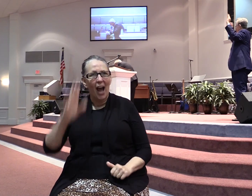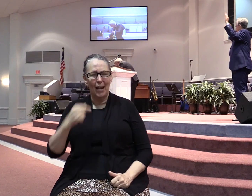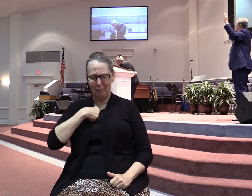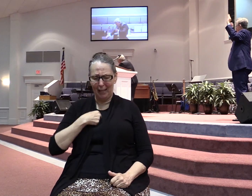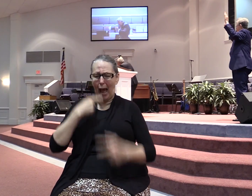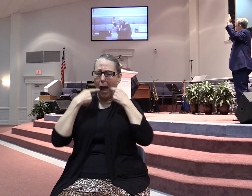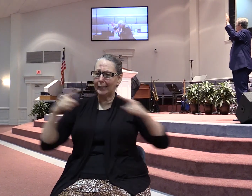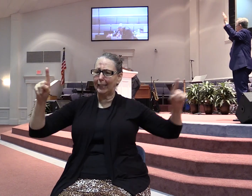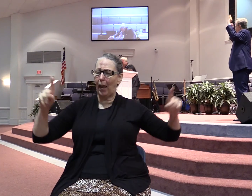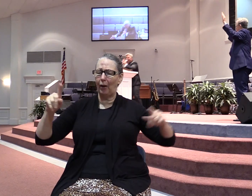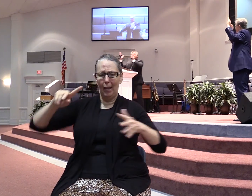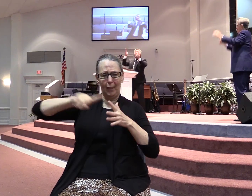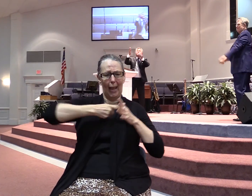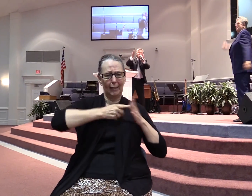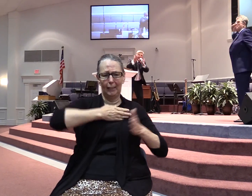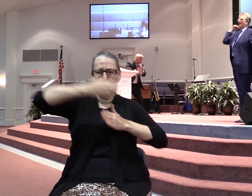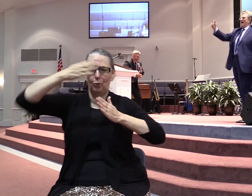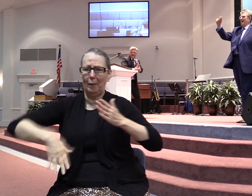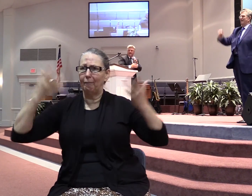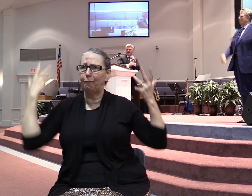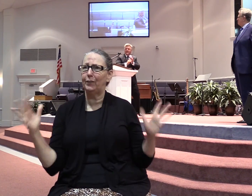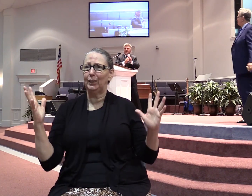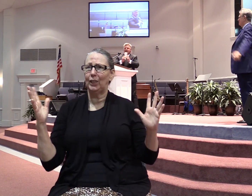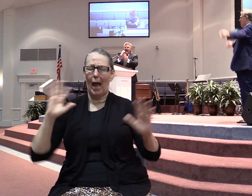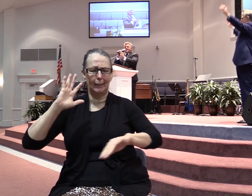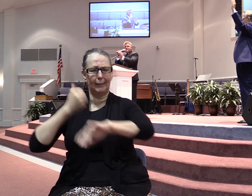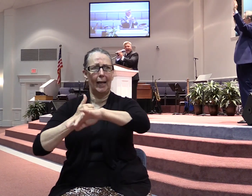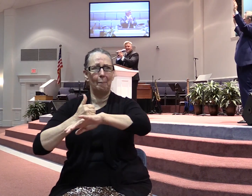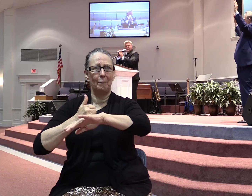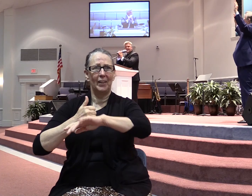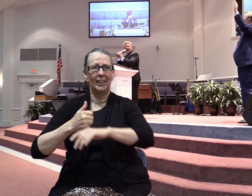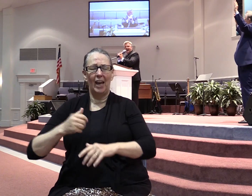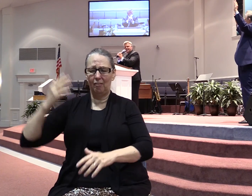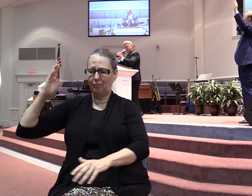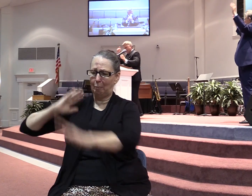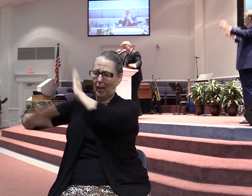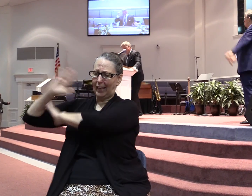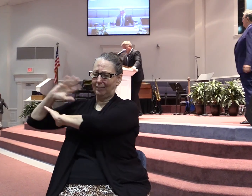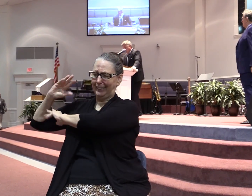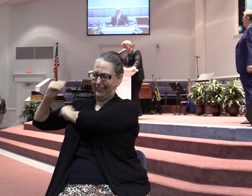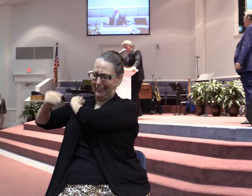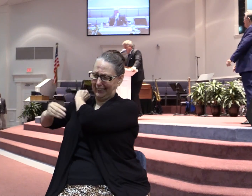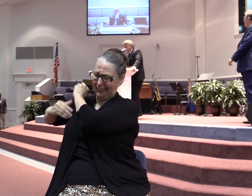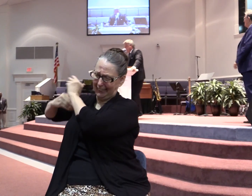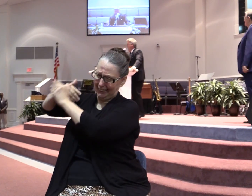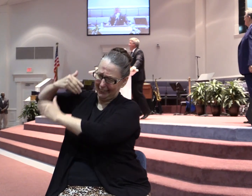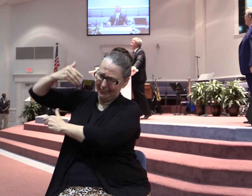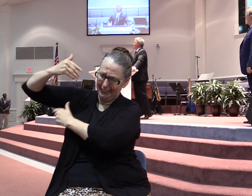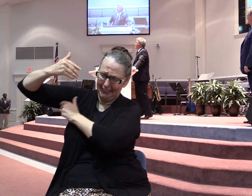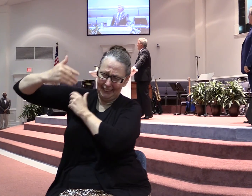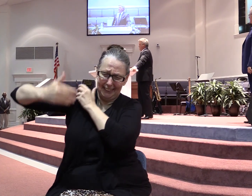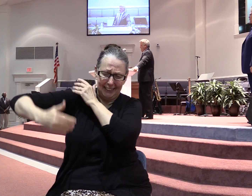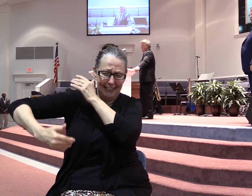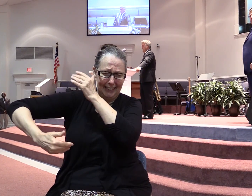I declare the end from the beginning. And from ancient times, the things that are not yet done.